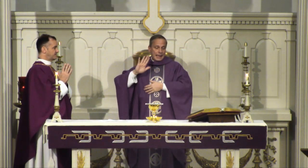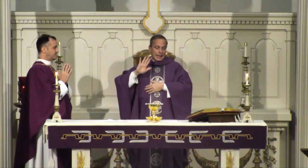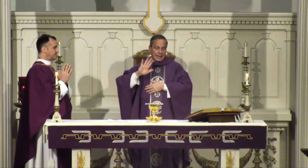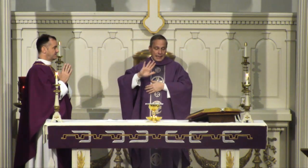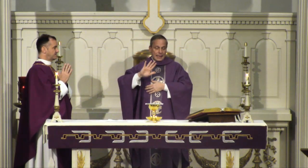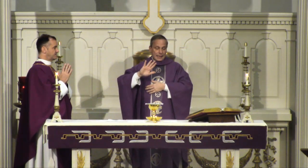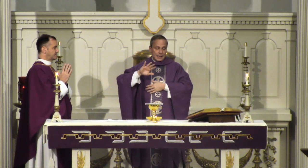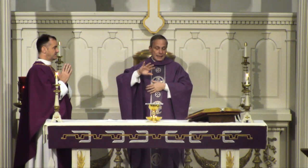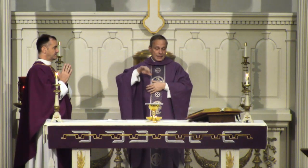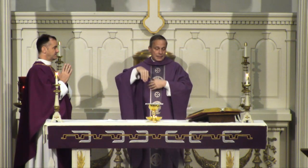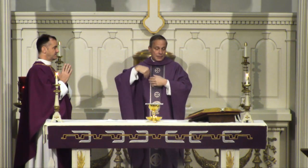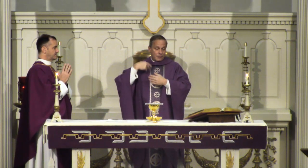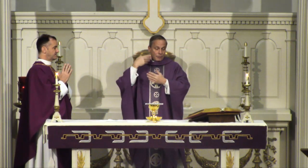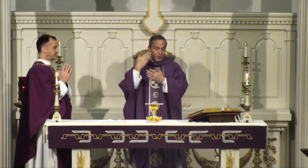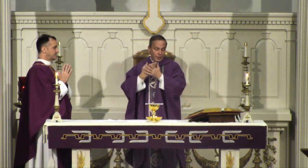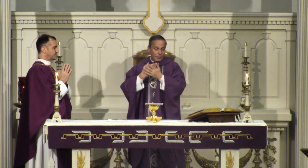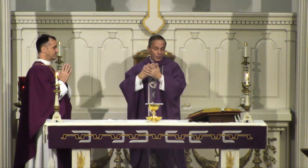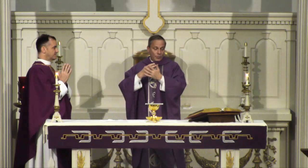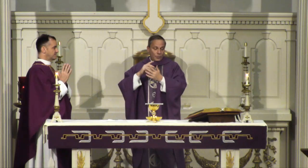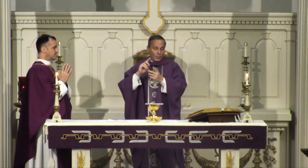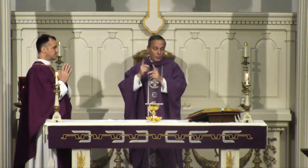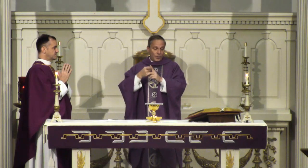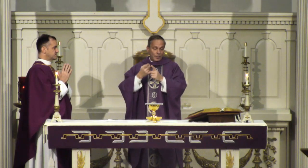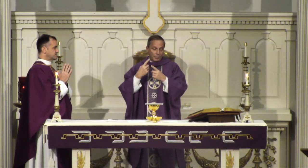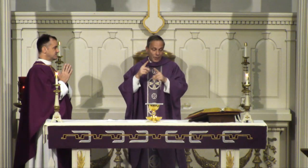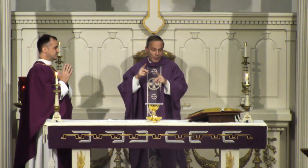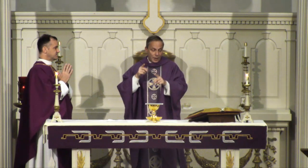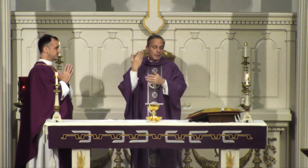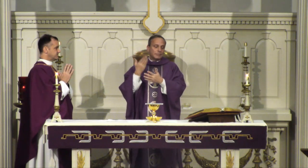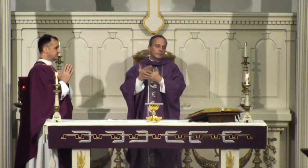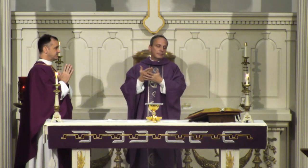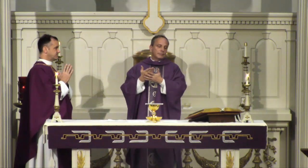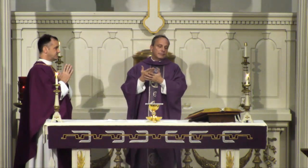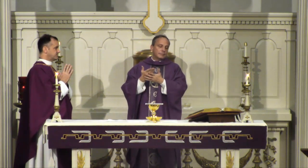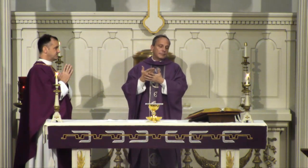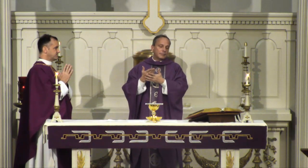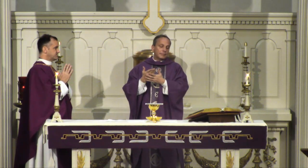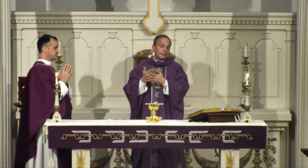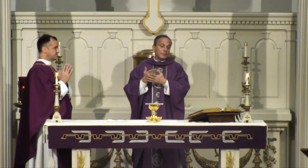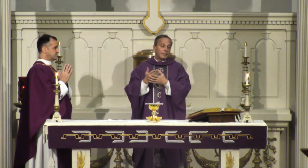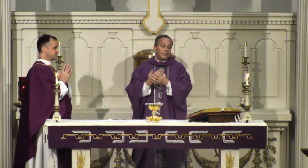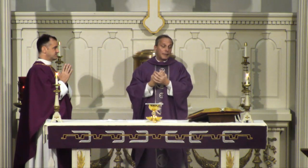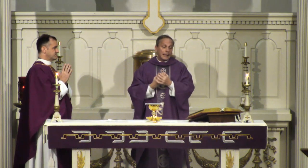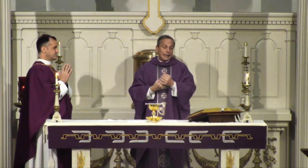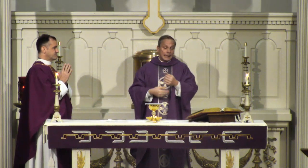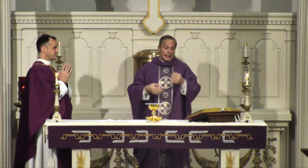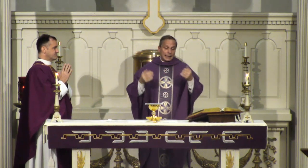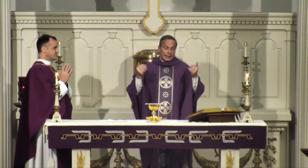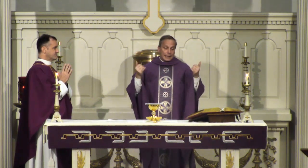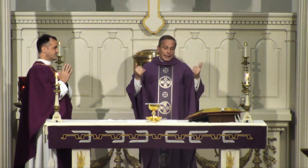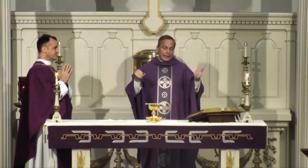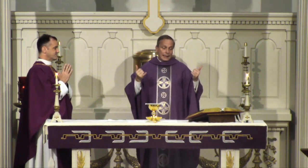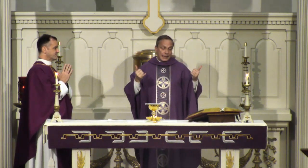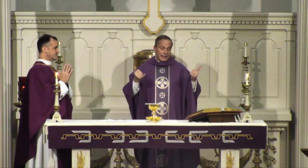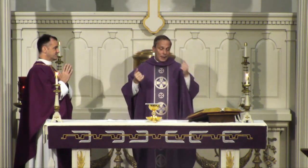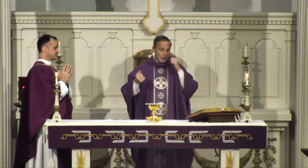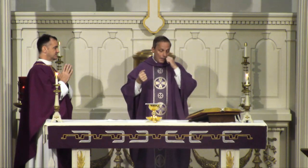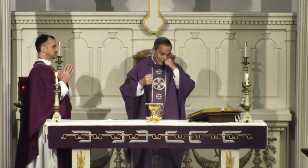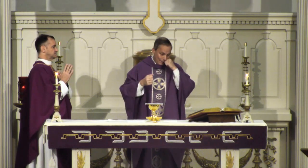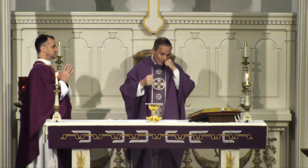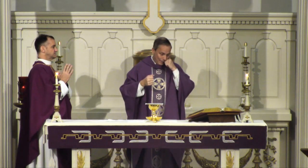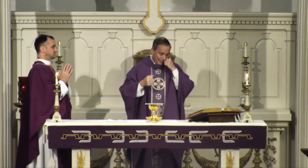John the Baptist sang of his coming and proclaimed his presence when he came.